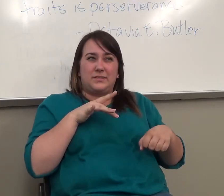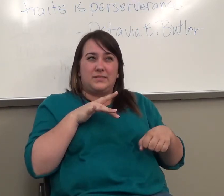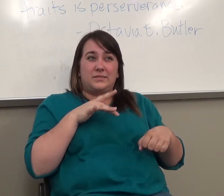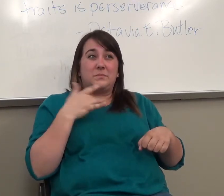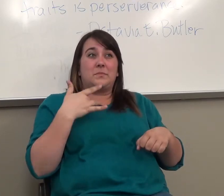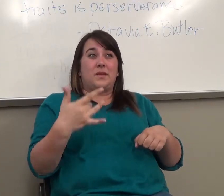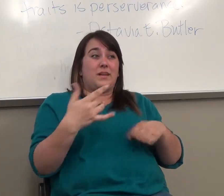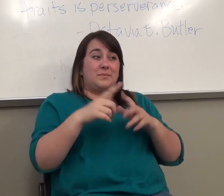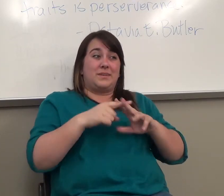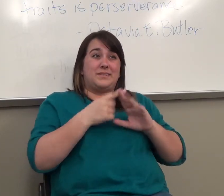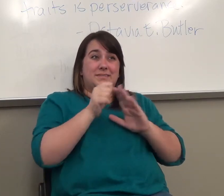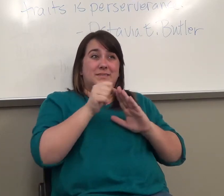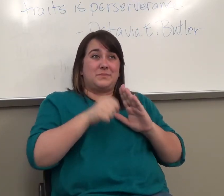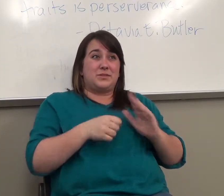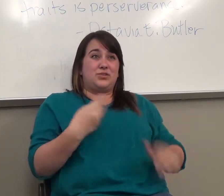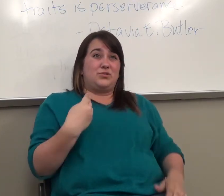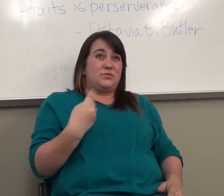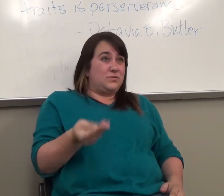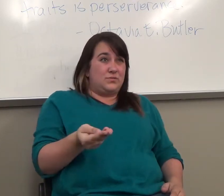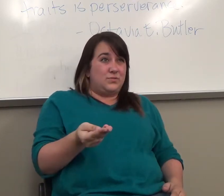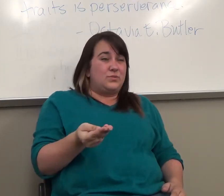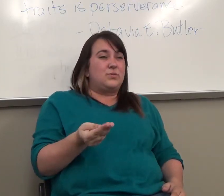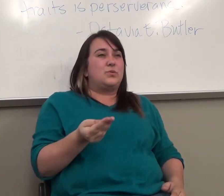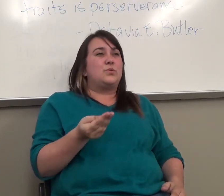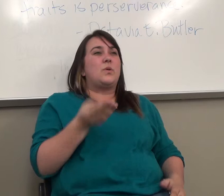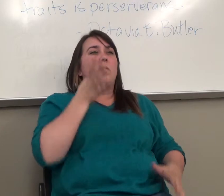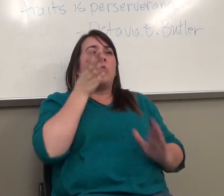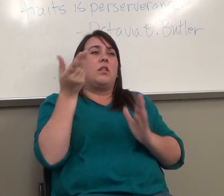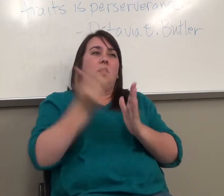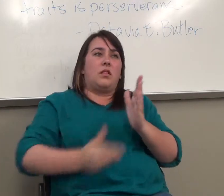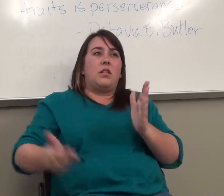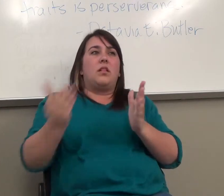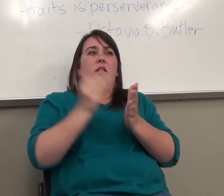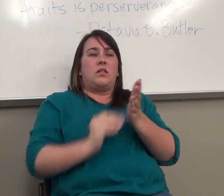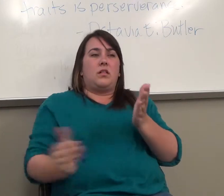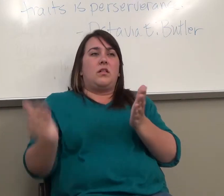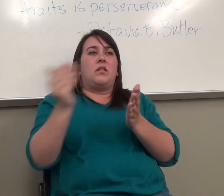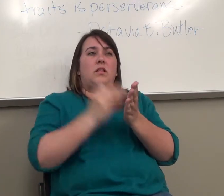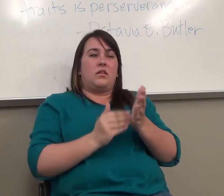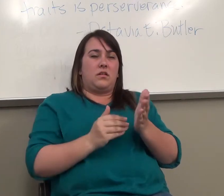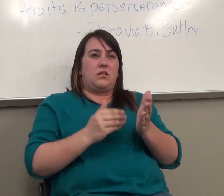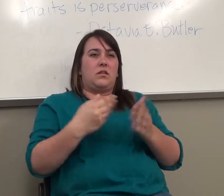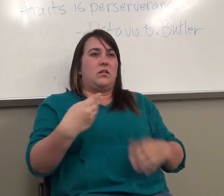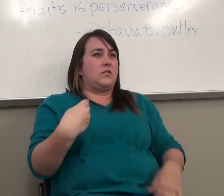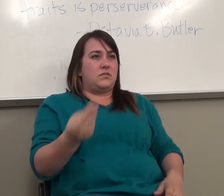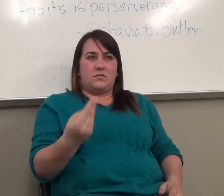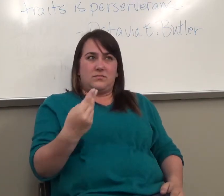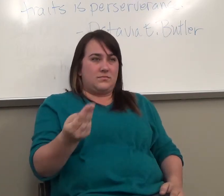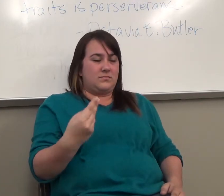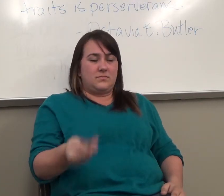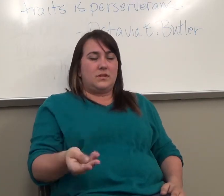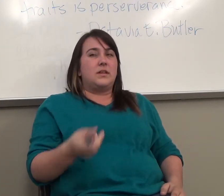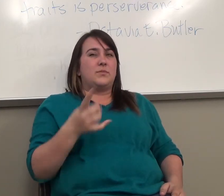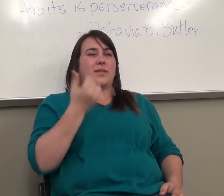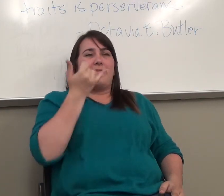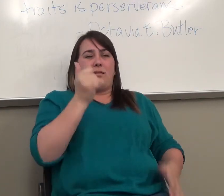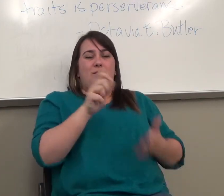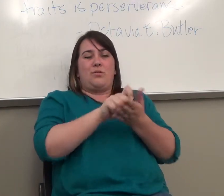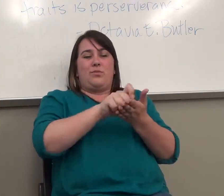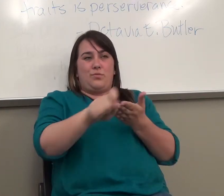I find that they continue to do that, okay? So that's why I put it in yellow. But this person could still pass